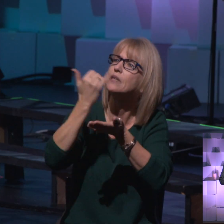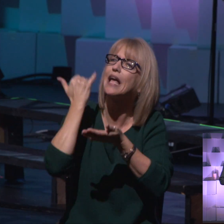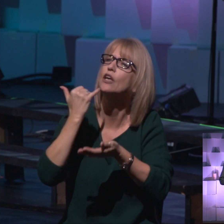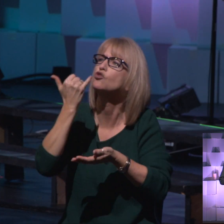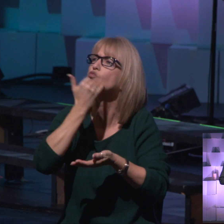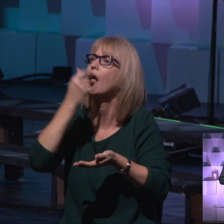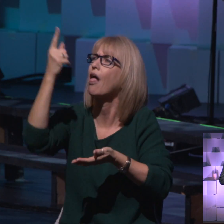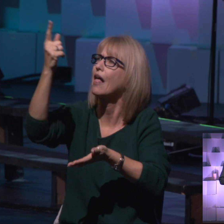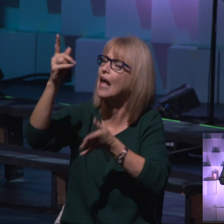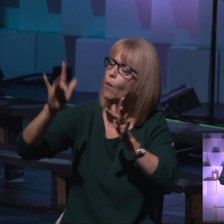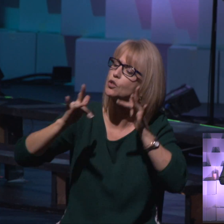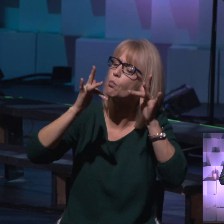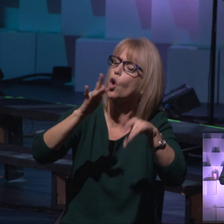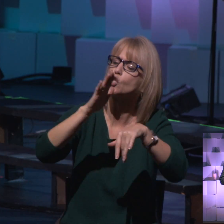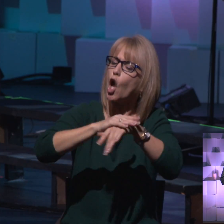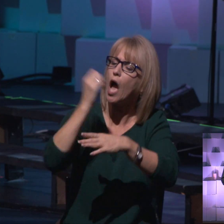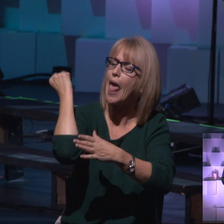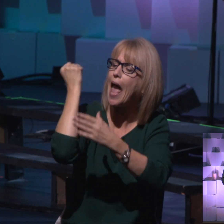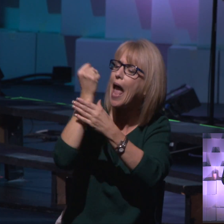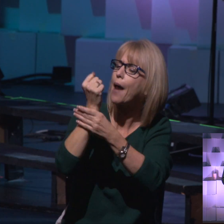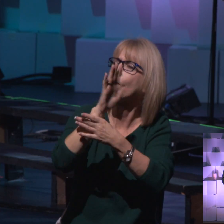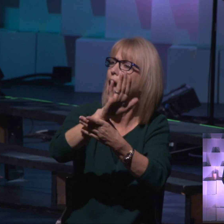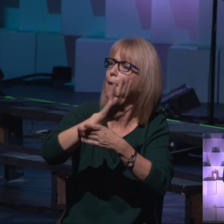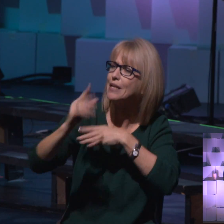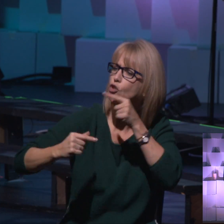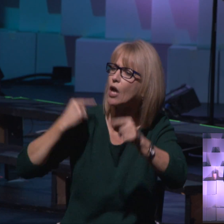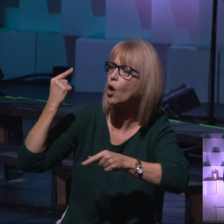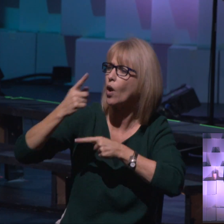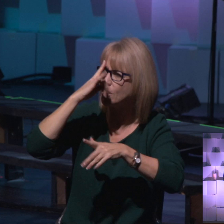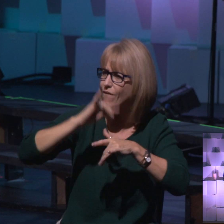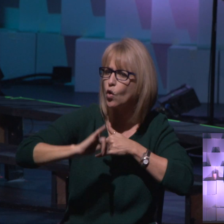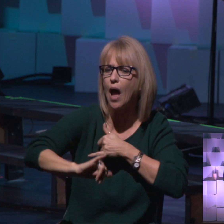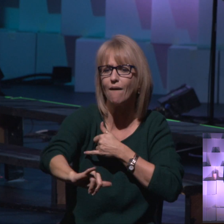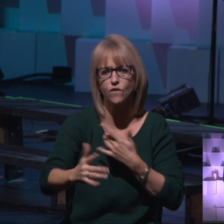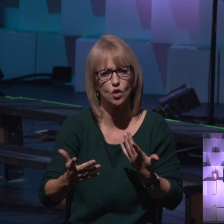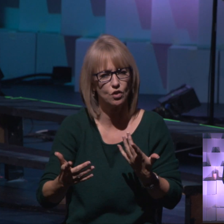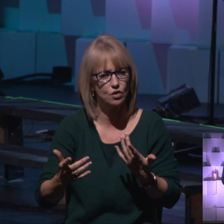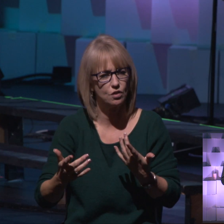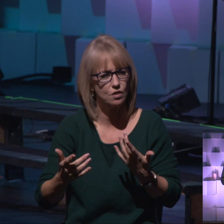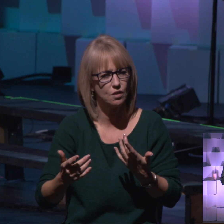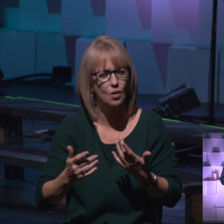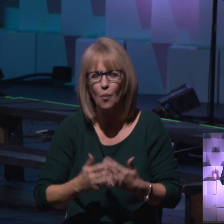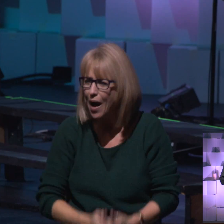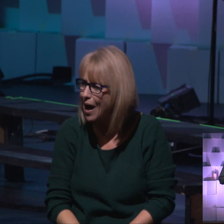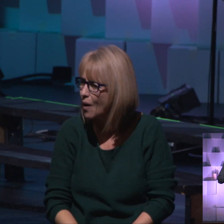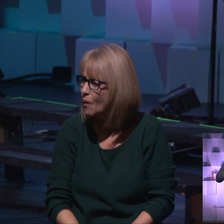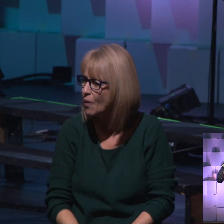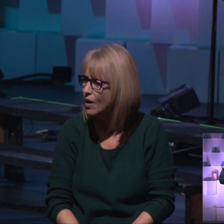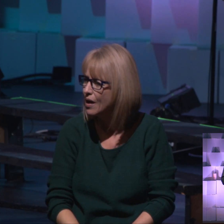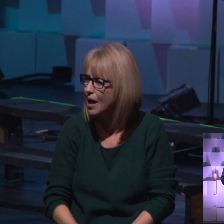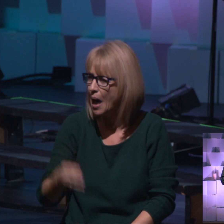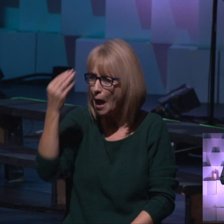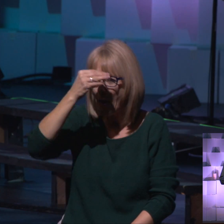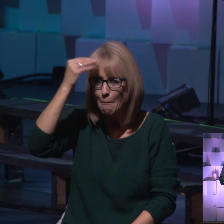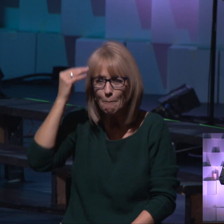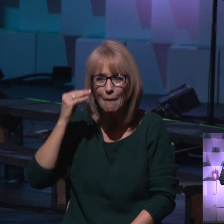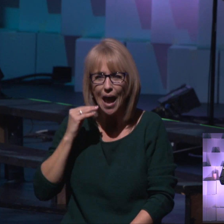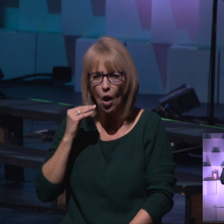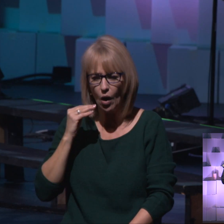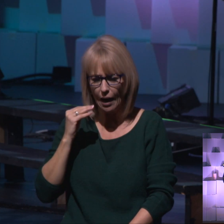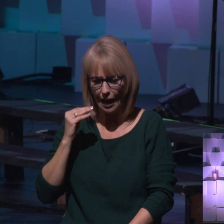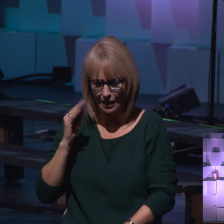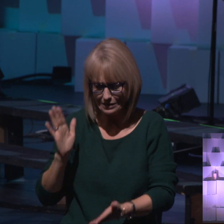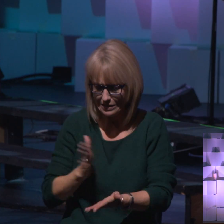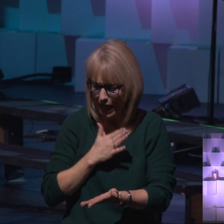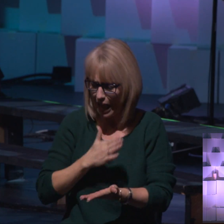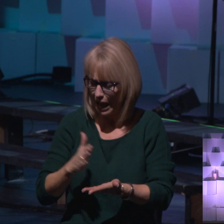descendants forever, even as he said to our forefathers, or to our fathers. So Mary's song wraps up, seems kind of abrupt, but she